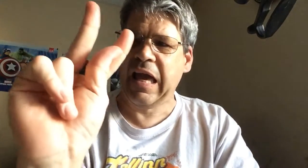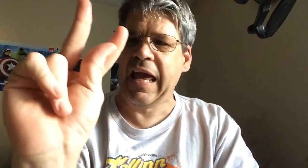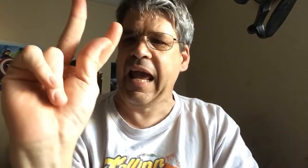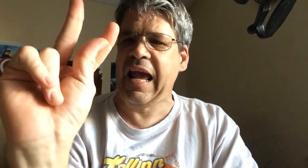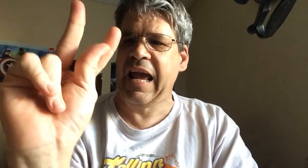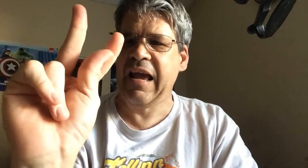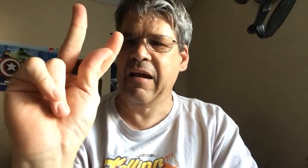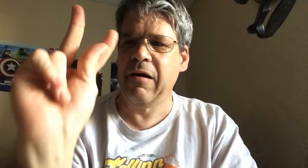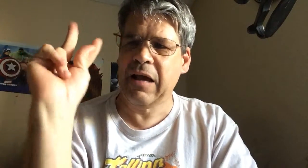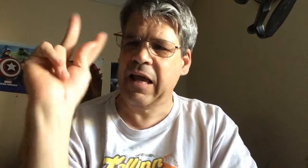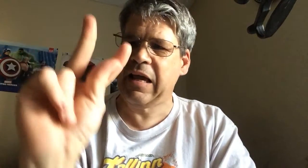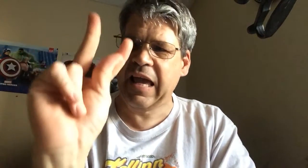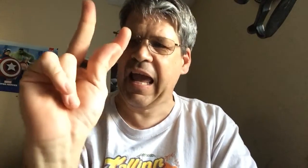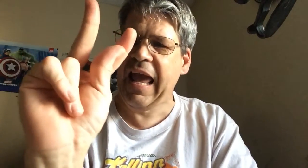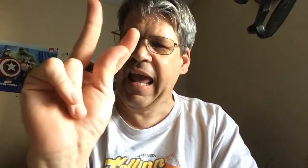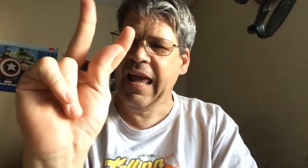K. Okay? K.